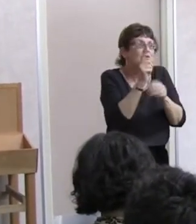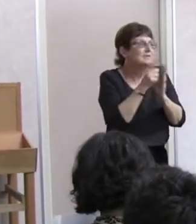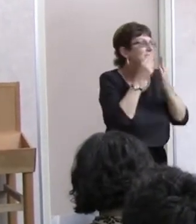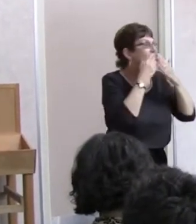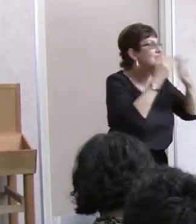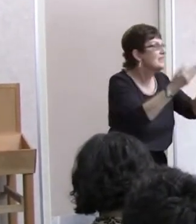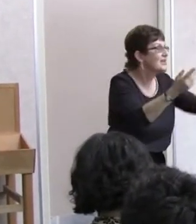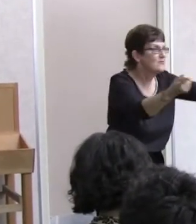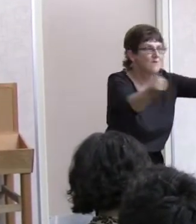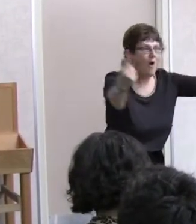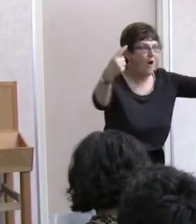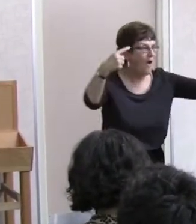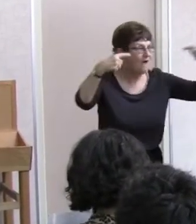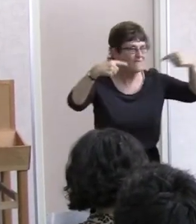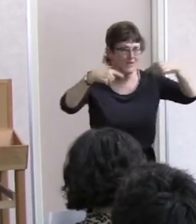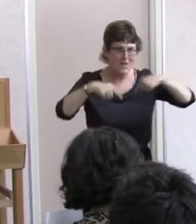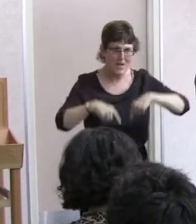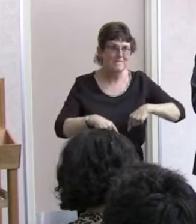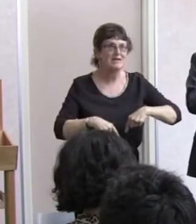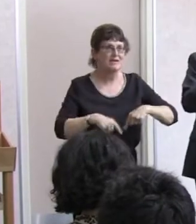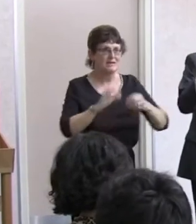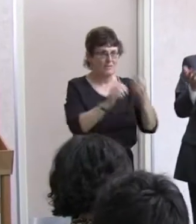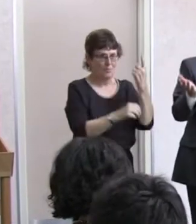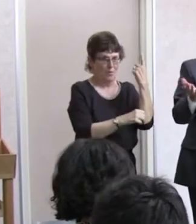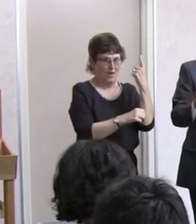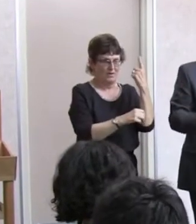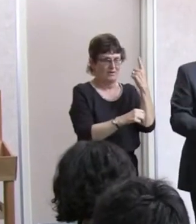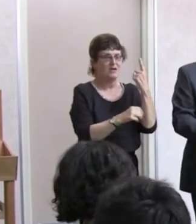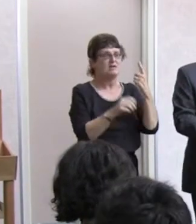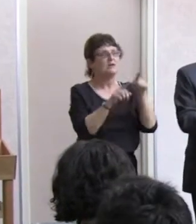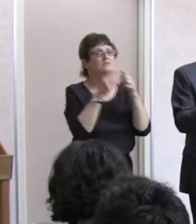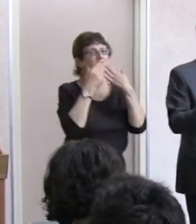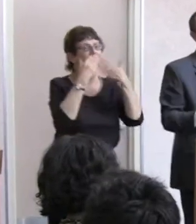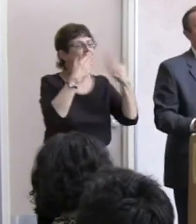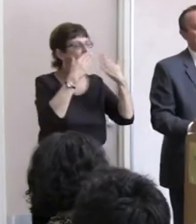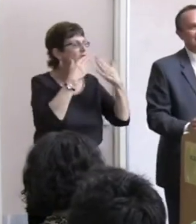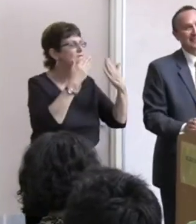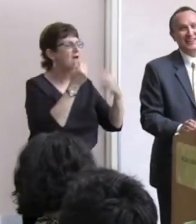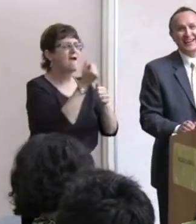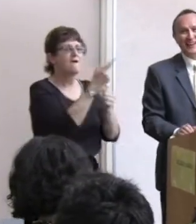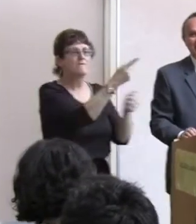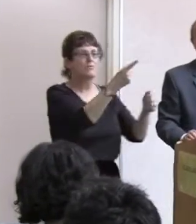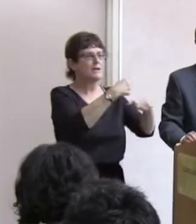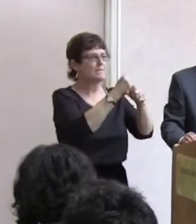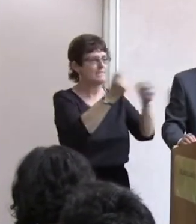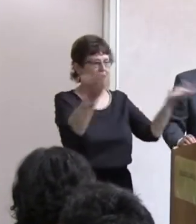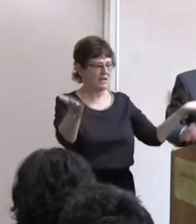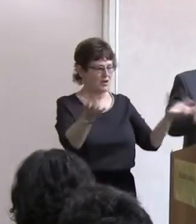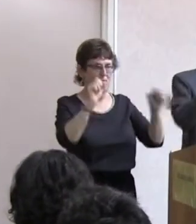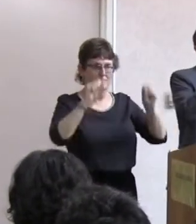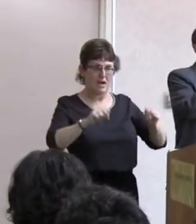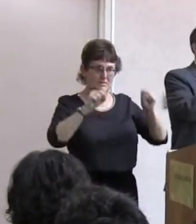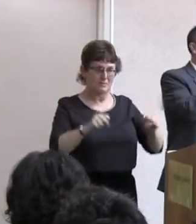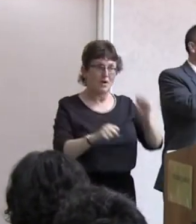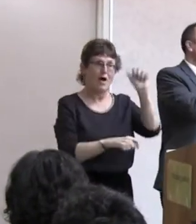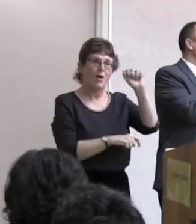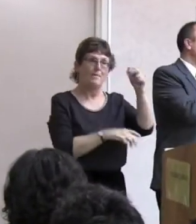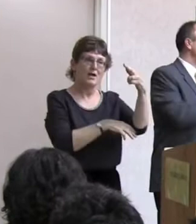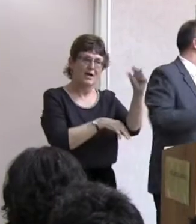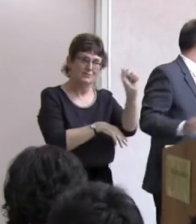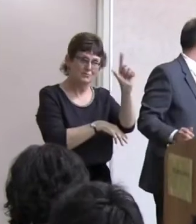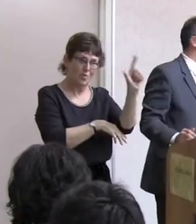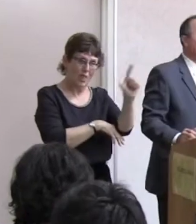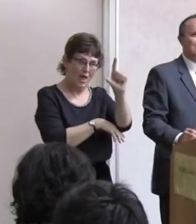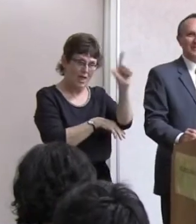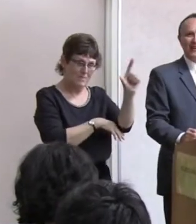all of you for attending, for one, but also to thank those who made all this possible. First of all, Alhambra High School